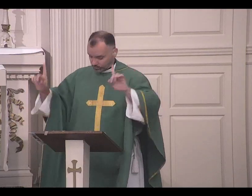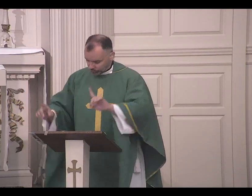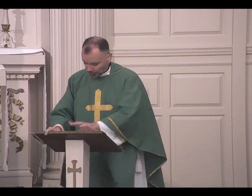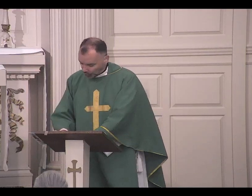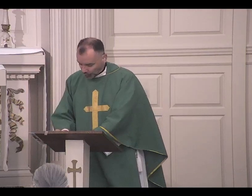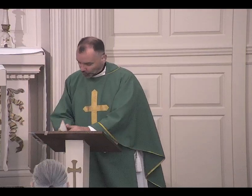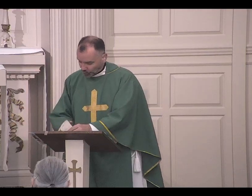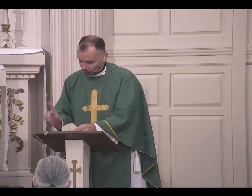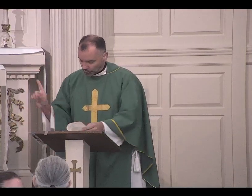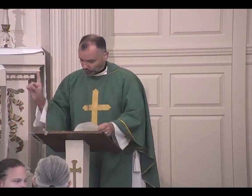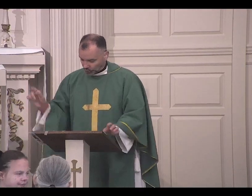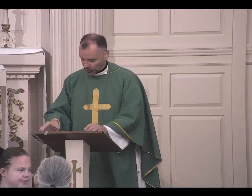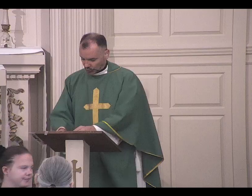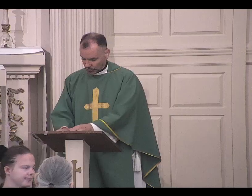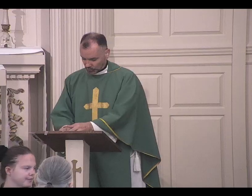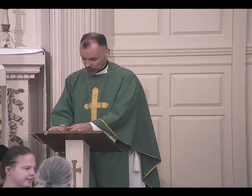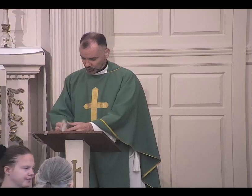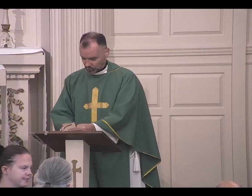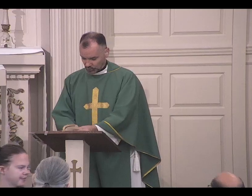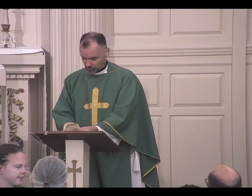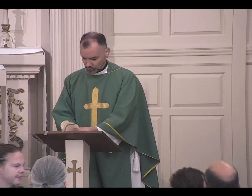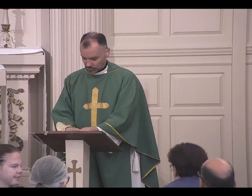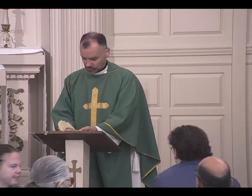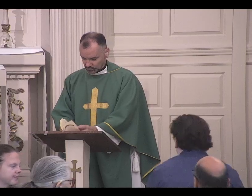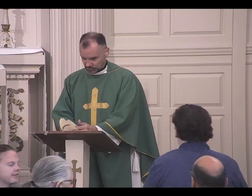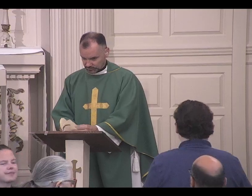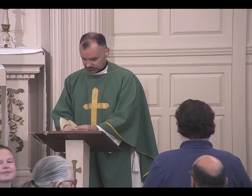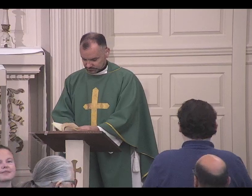Let us pray. Oh, wait a second. Hold on.